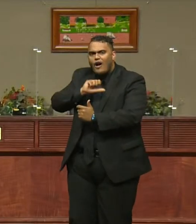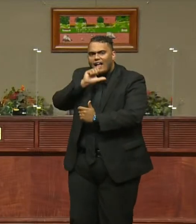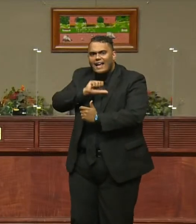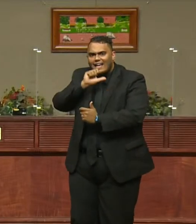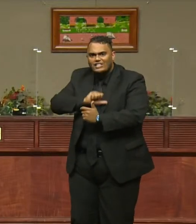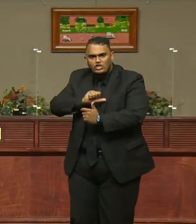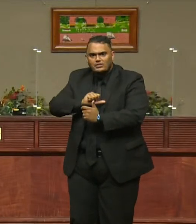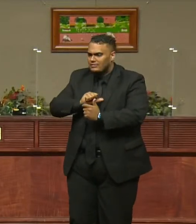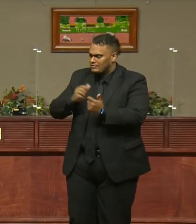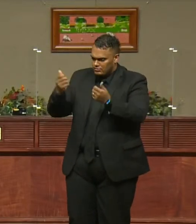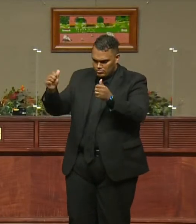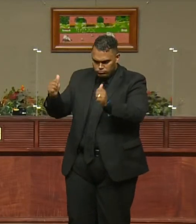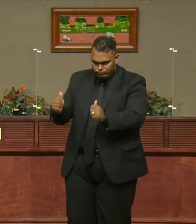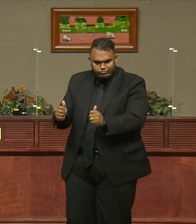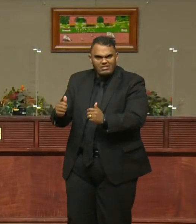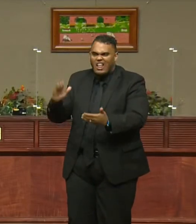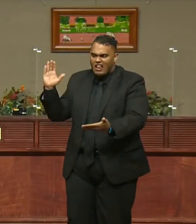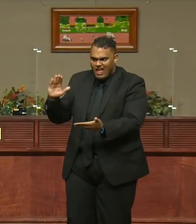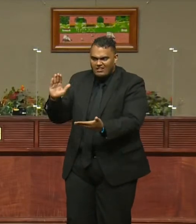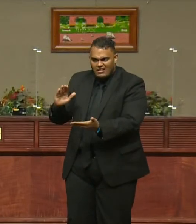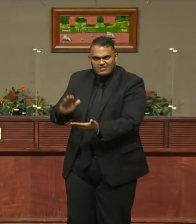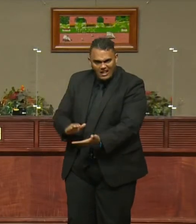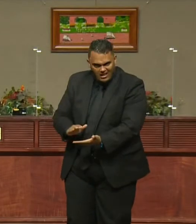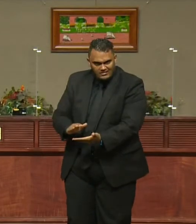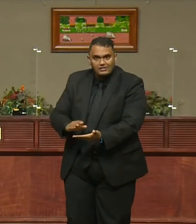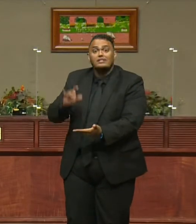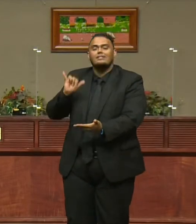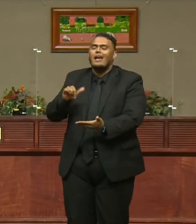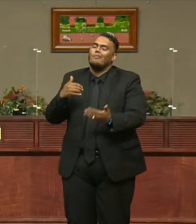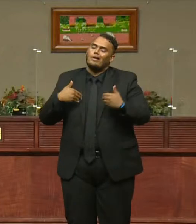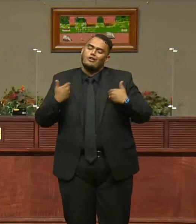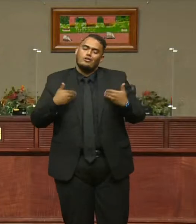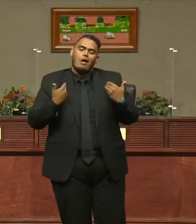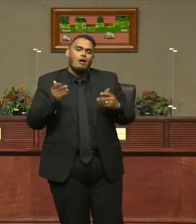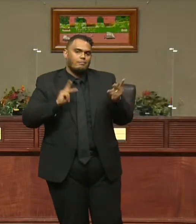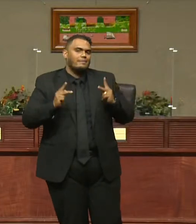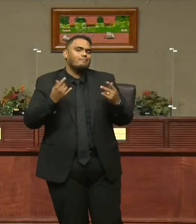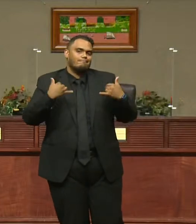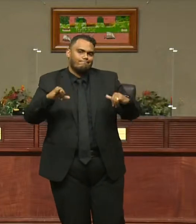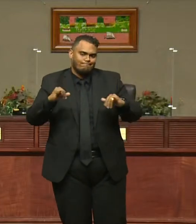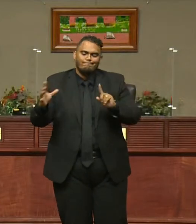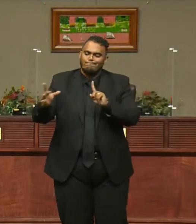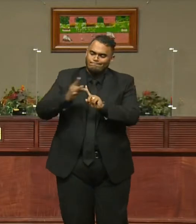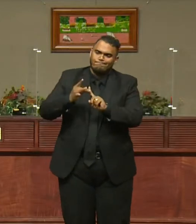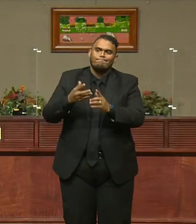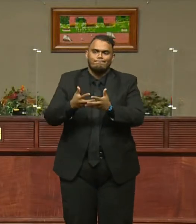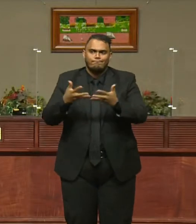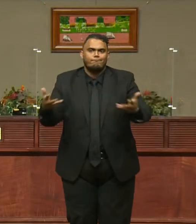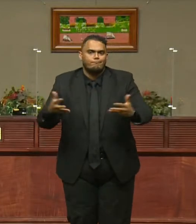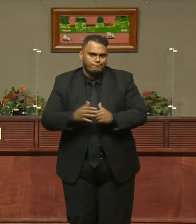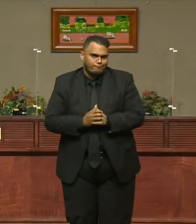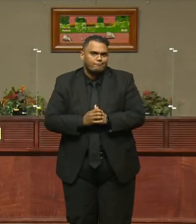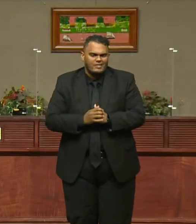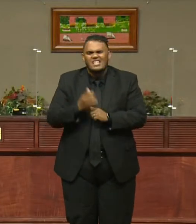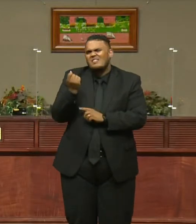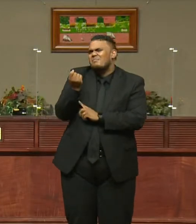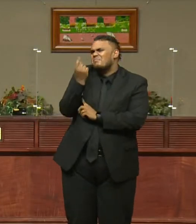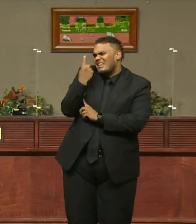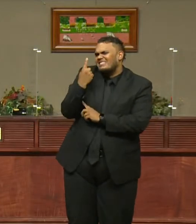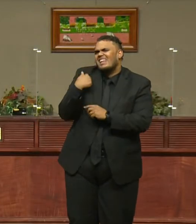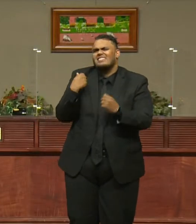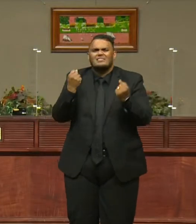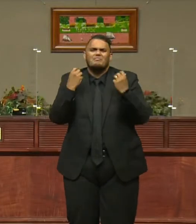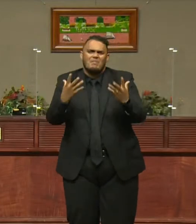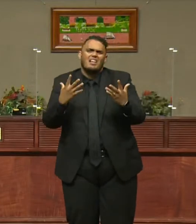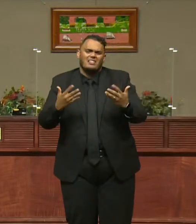the highest proportion of the cases, which makes sense as many of the younger population are not